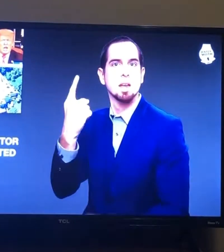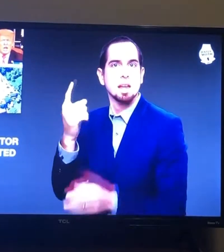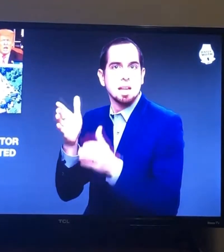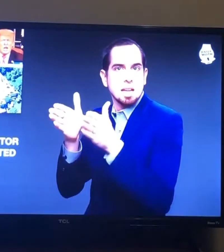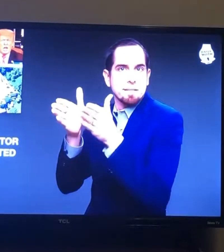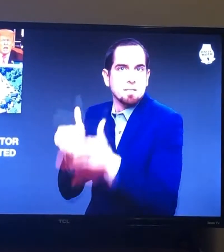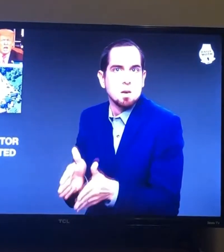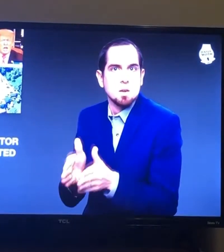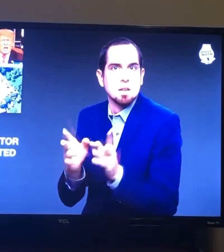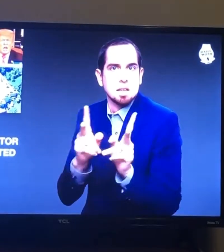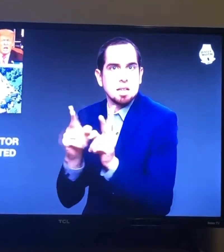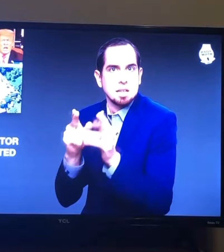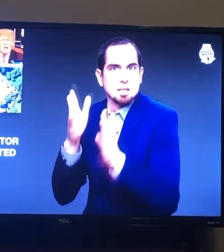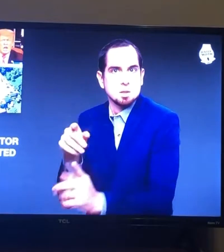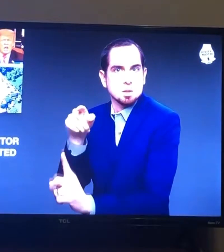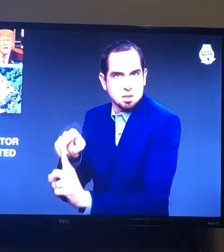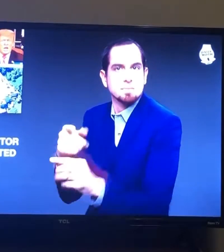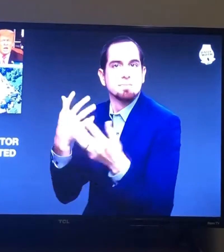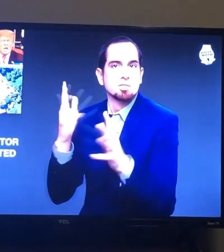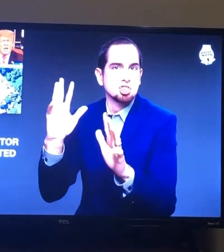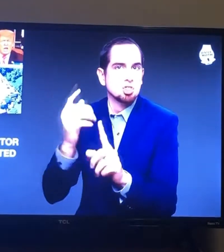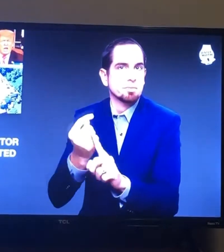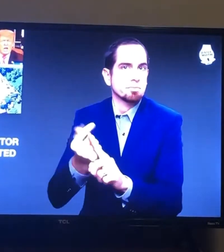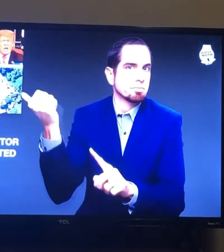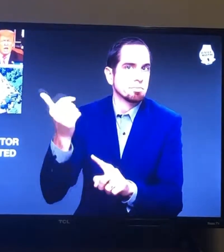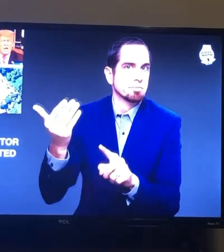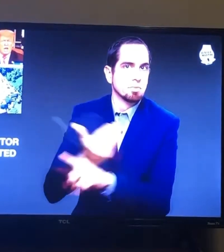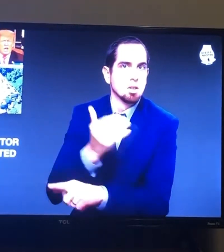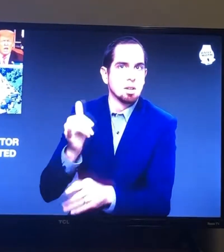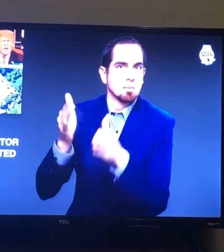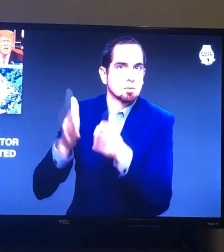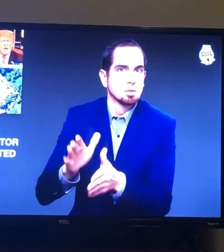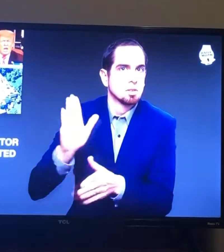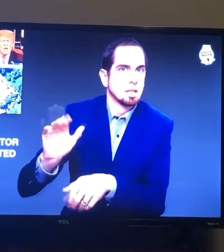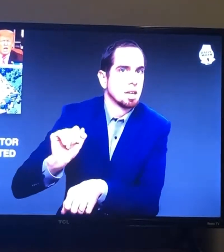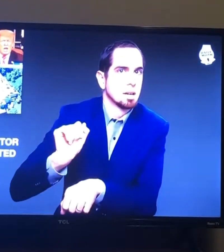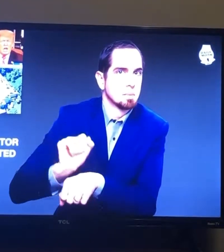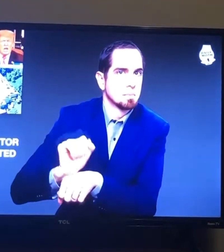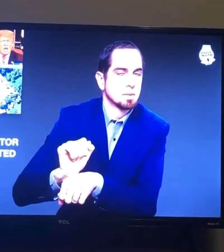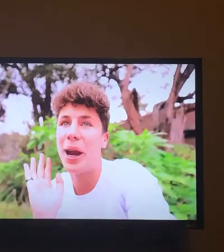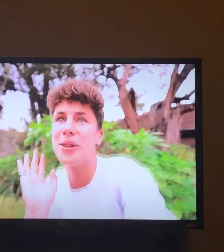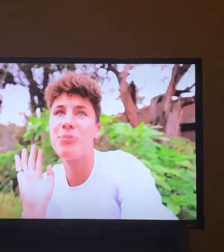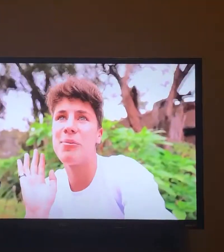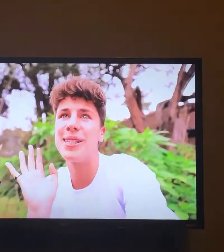hearing, so yeah, but it just depends on the day and what I feel like doing.